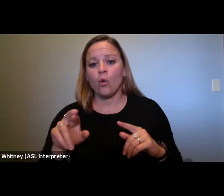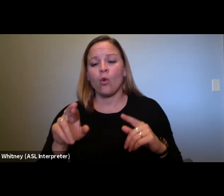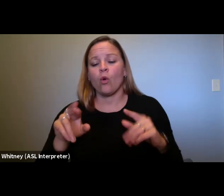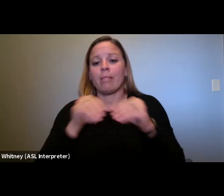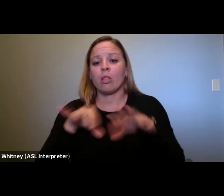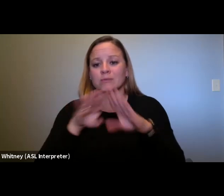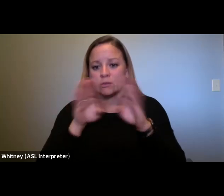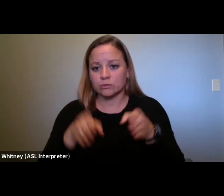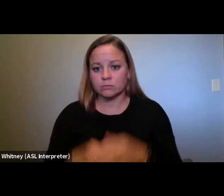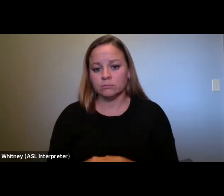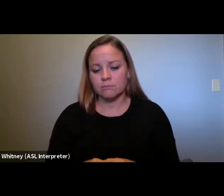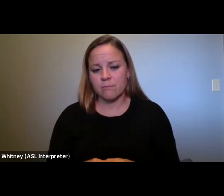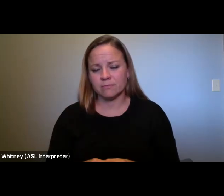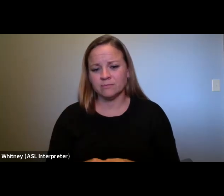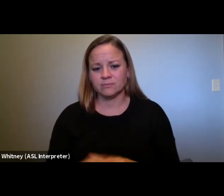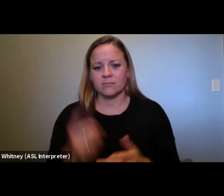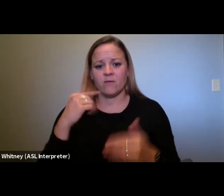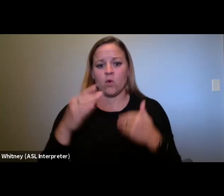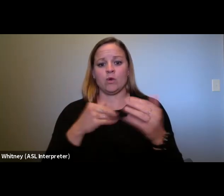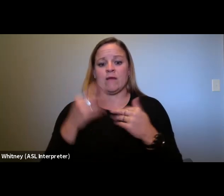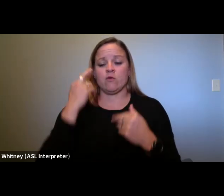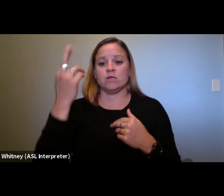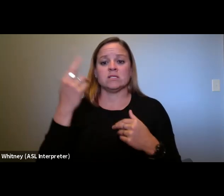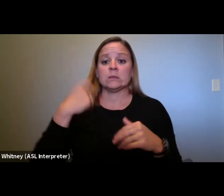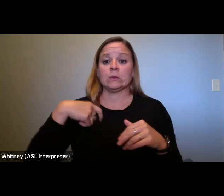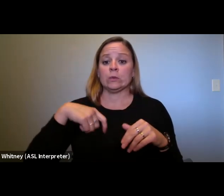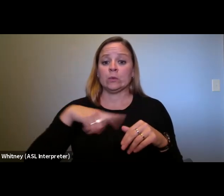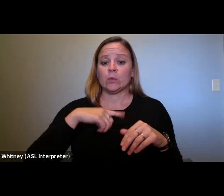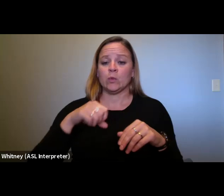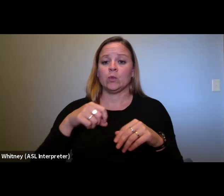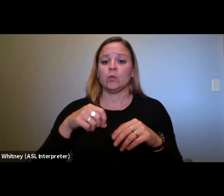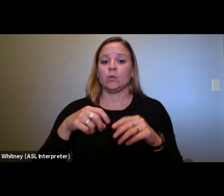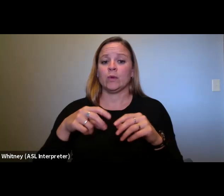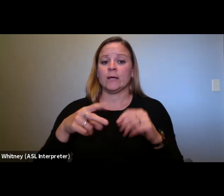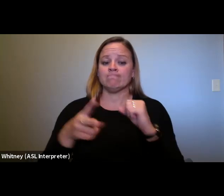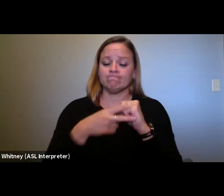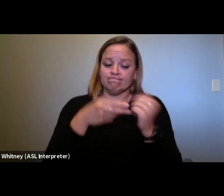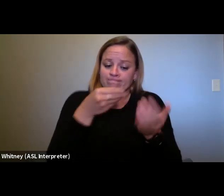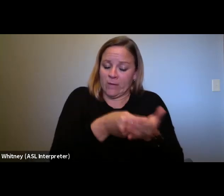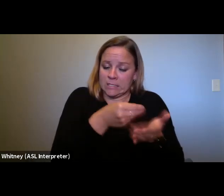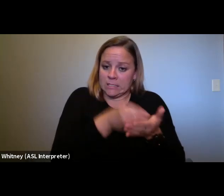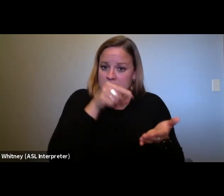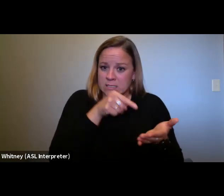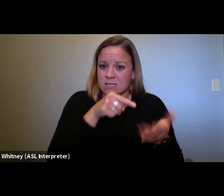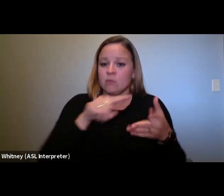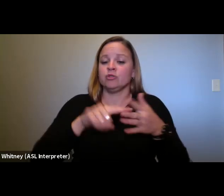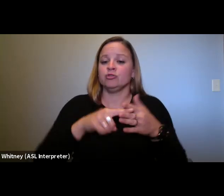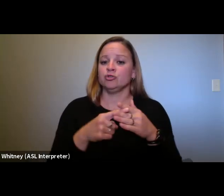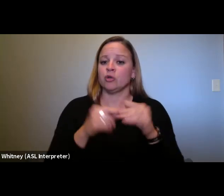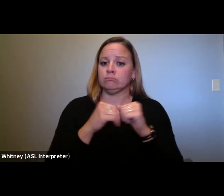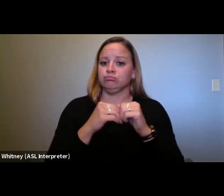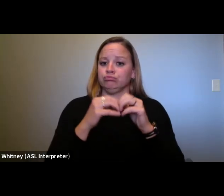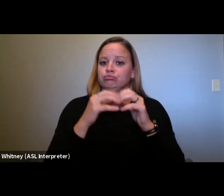housing for whatever reason. So we were able to secure the funding source. We started building the program. It